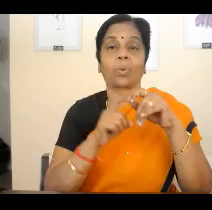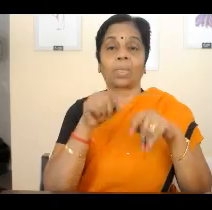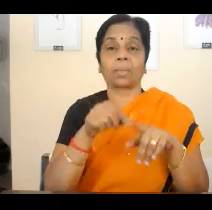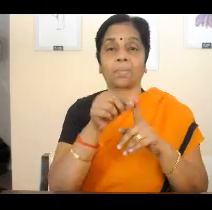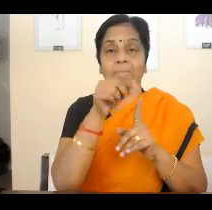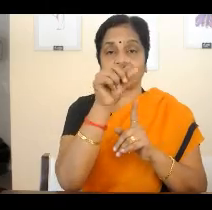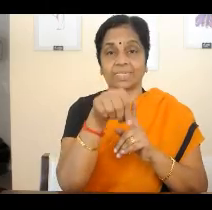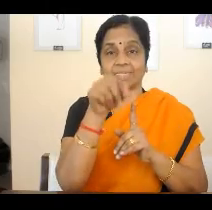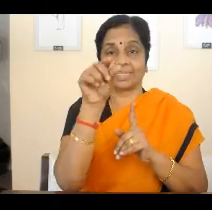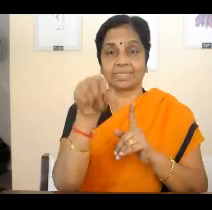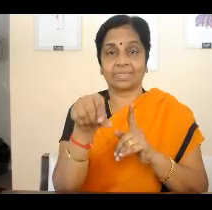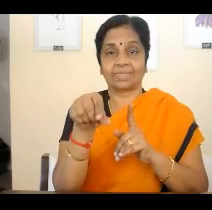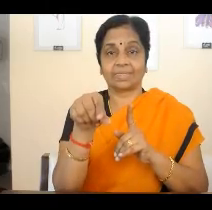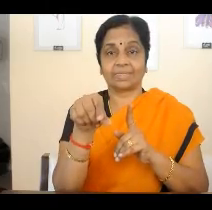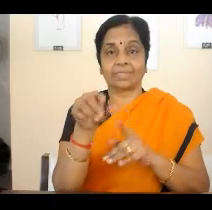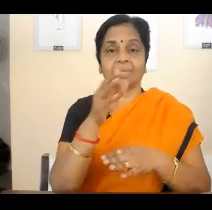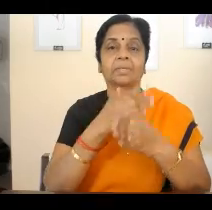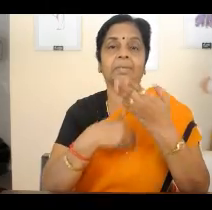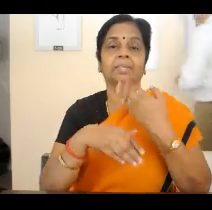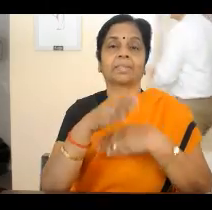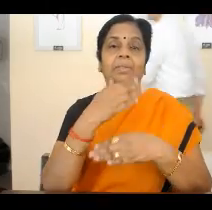persons with disabilities.